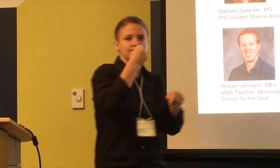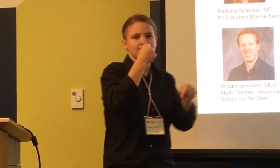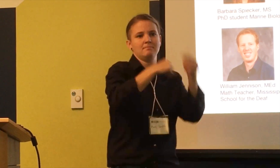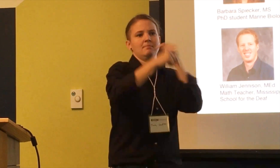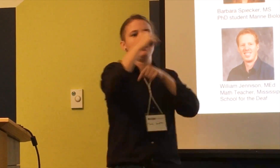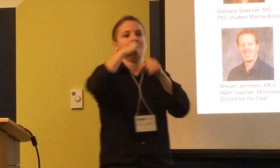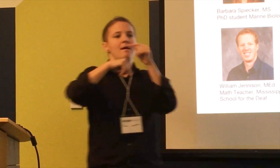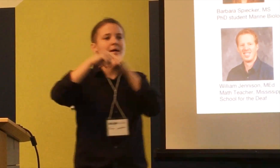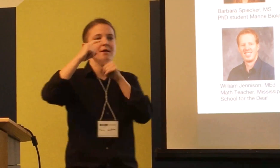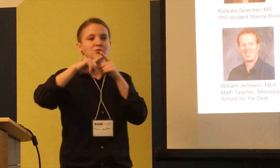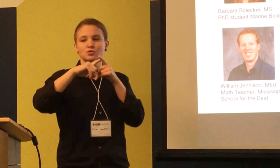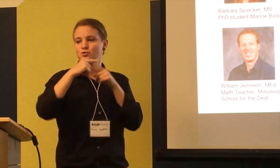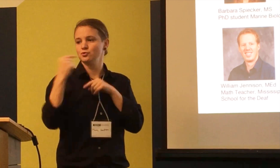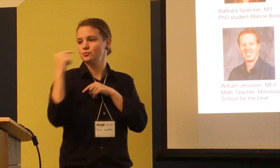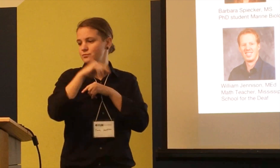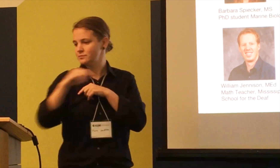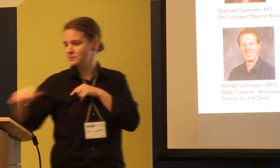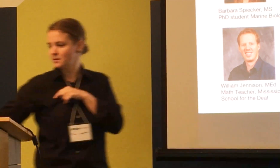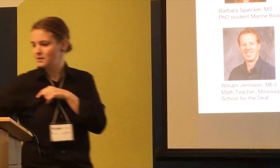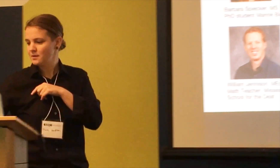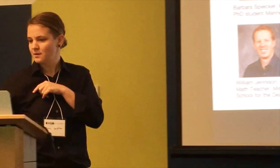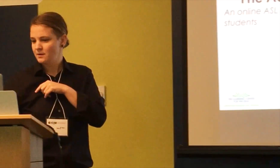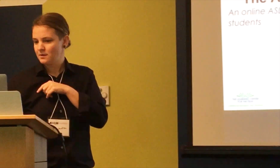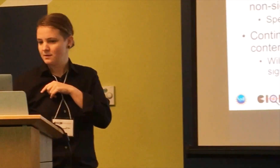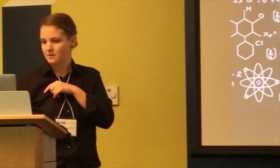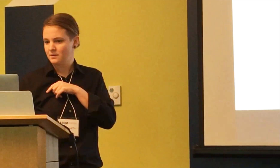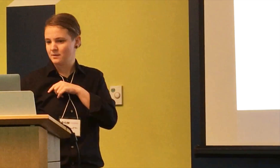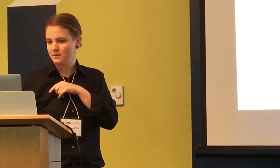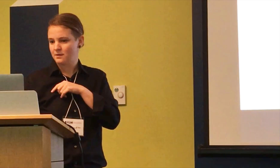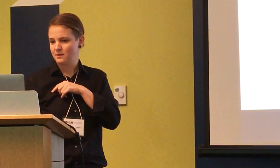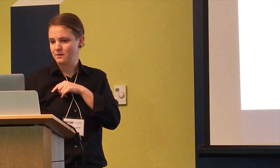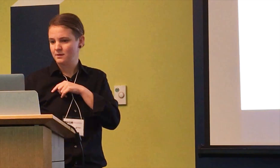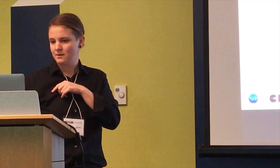backgrounds and different areas of expertise. And let me just go back